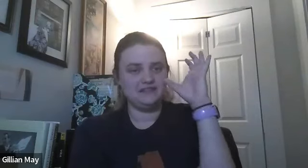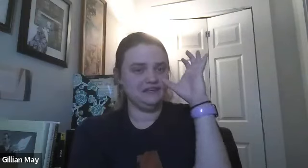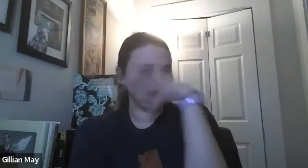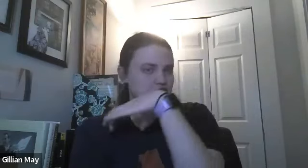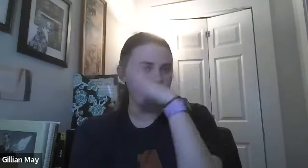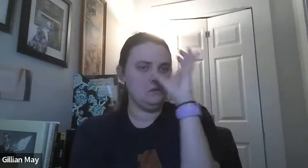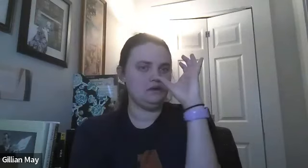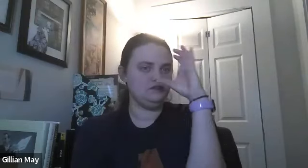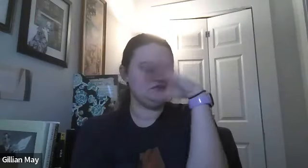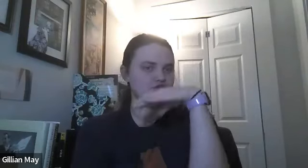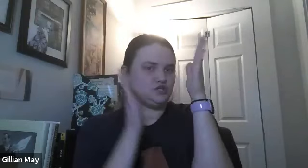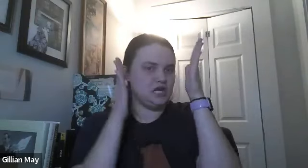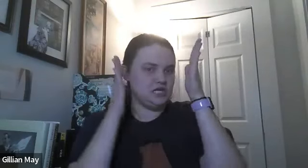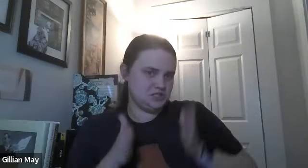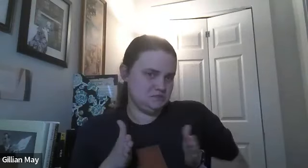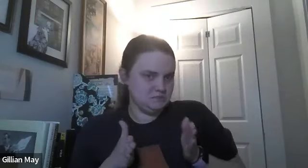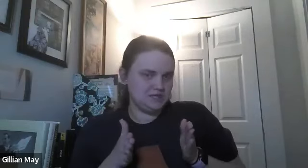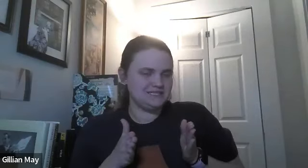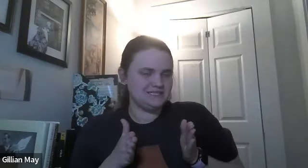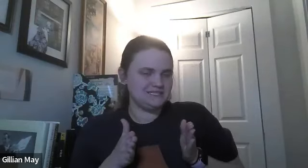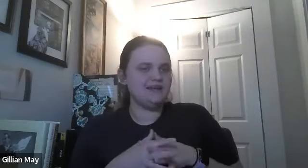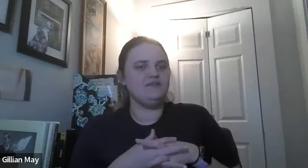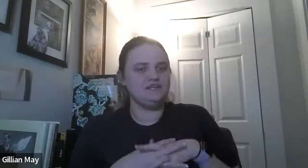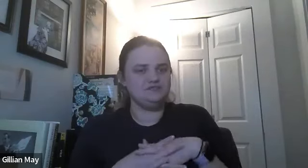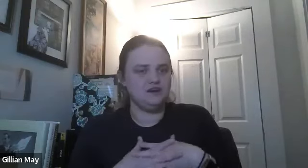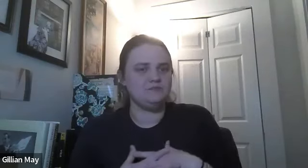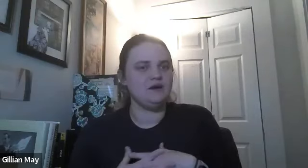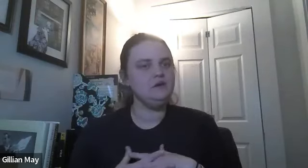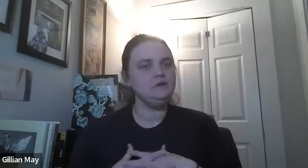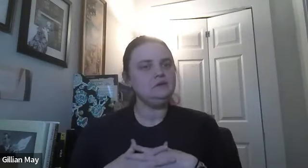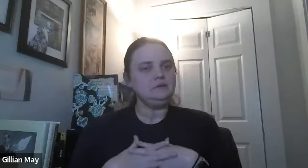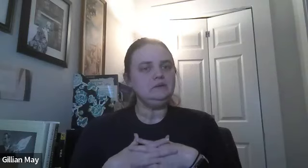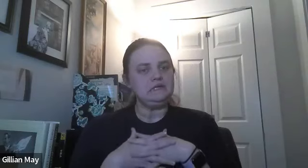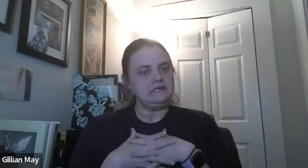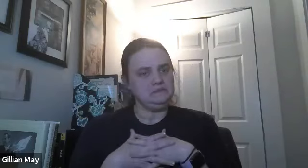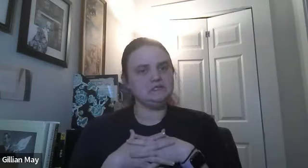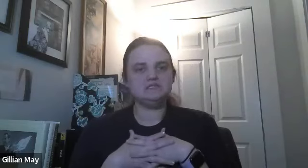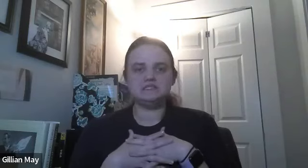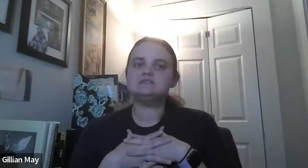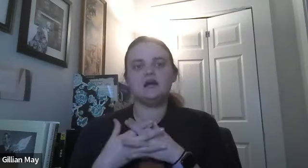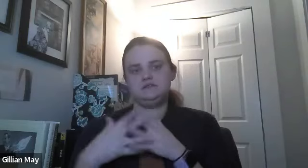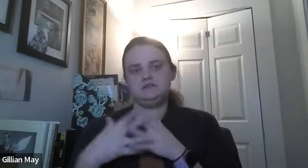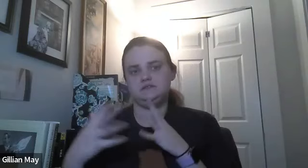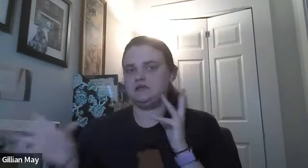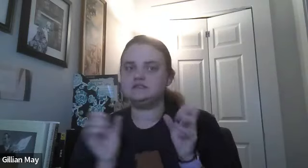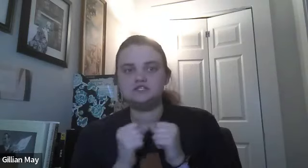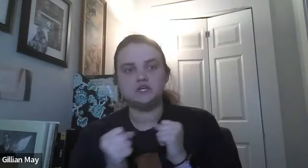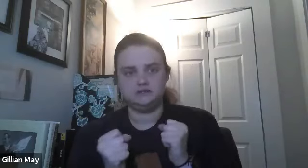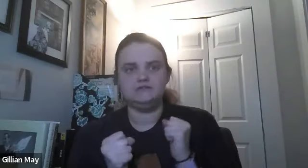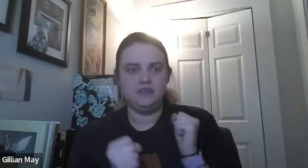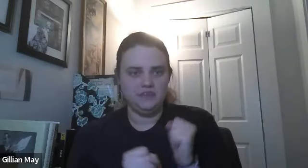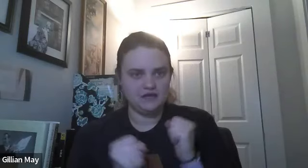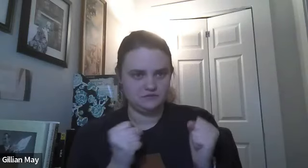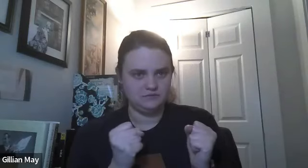like, don't do the strange person sign unless you're talking about that person's kind of, that's a concern. That sort of